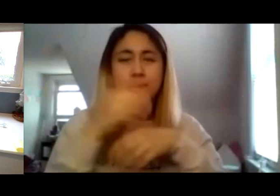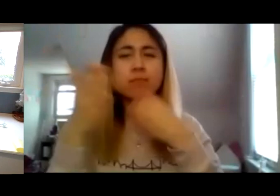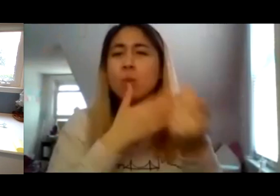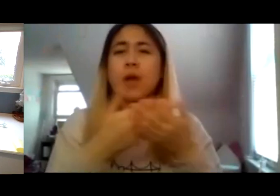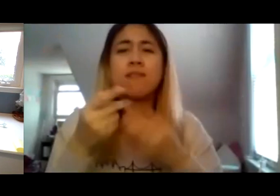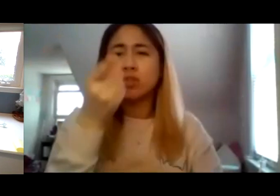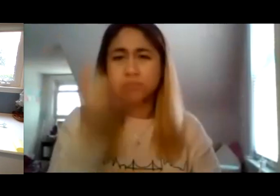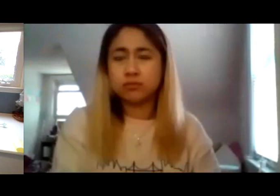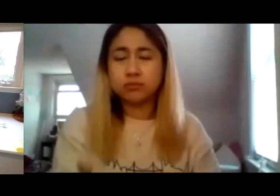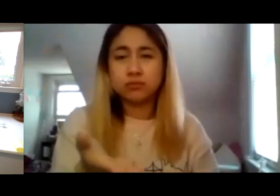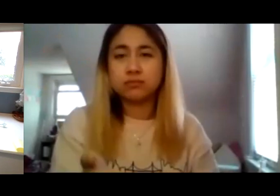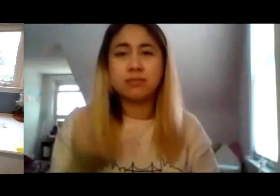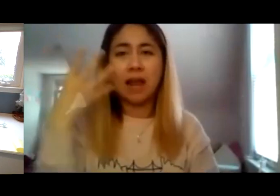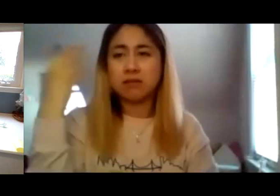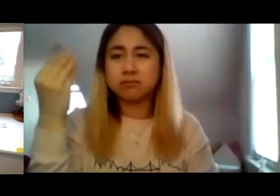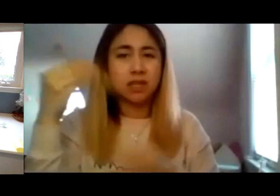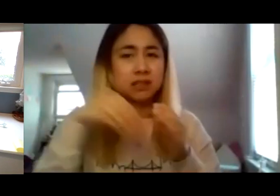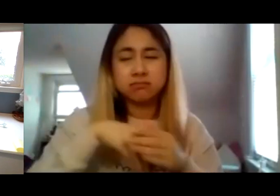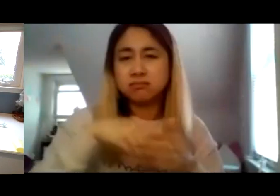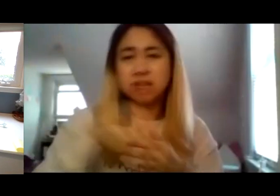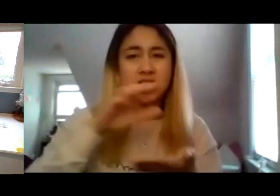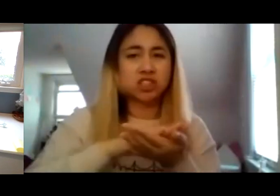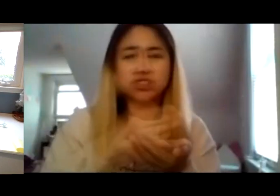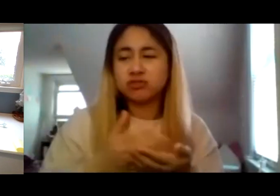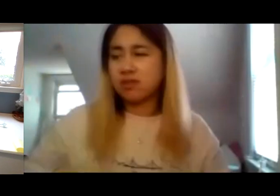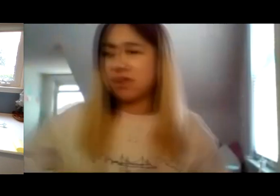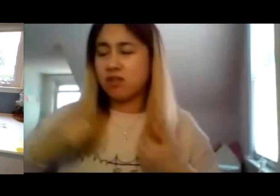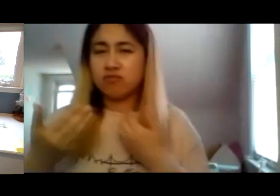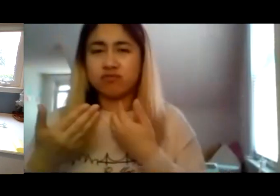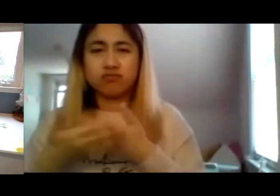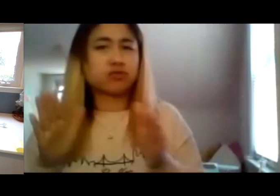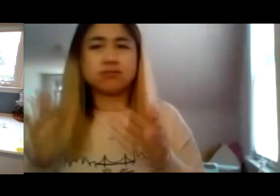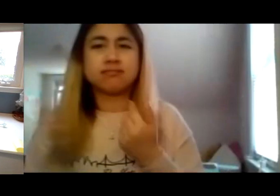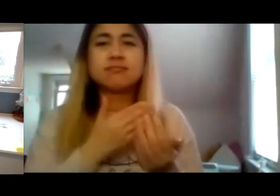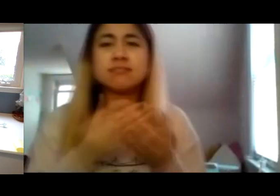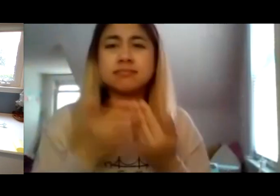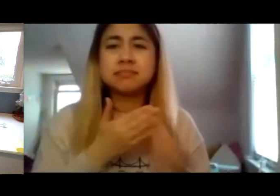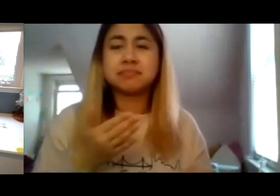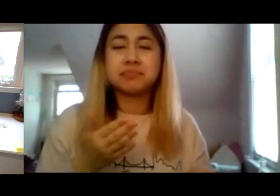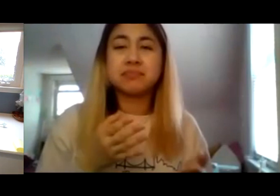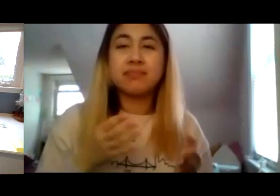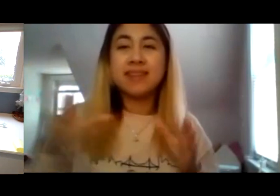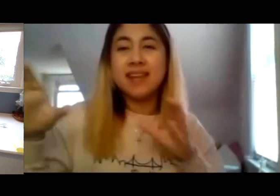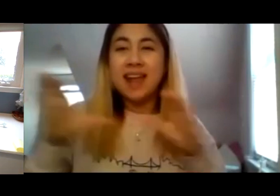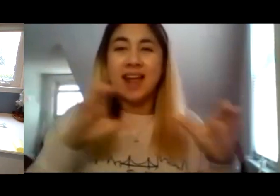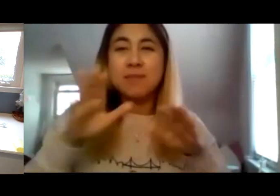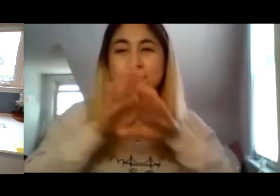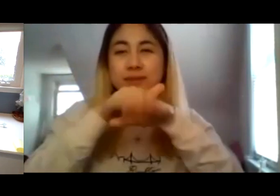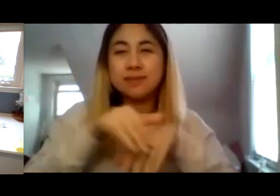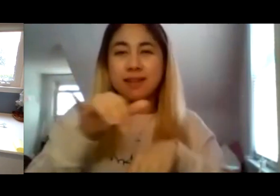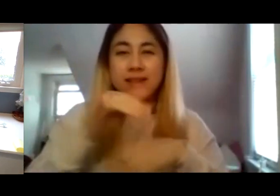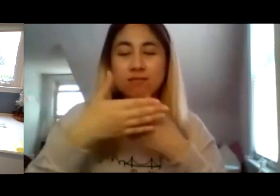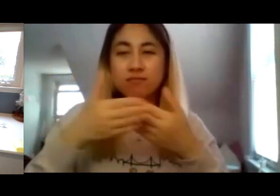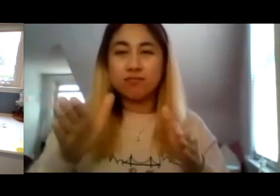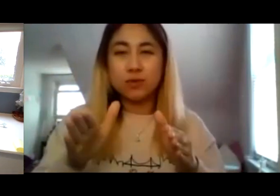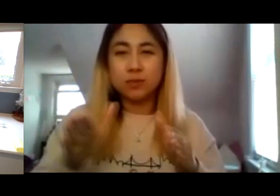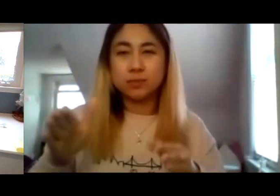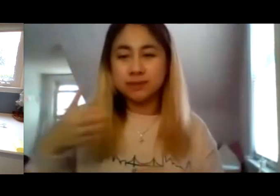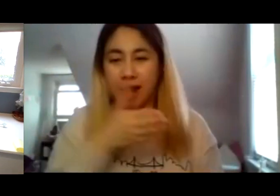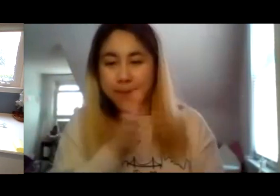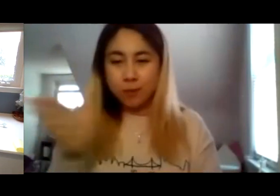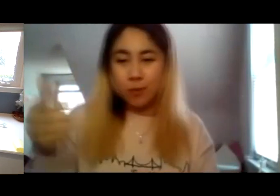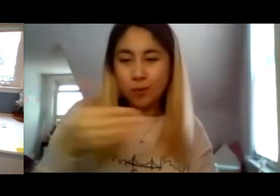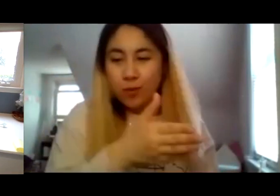we see what we can climb over, what we can turn into an obstacle course. So for me, I have my couch. I'm climbing on